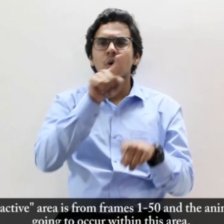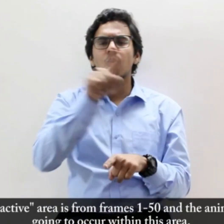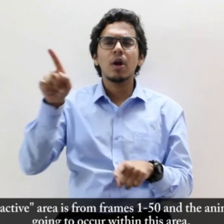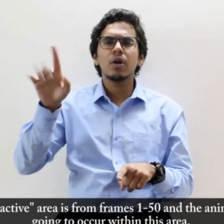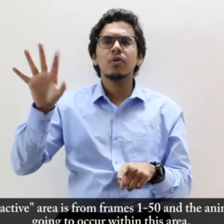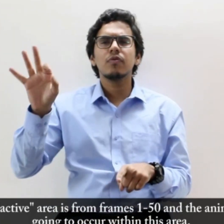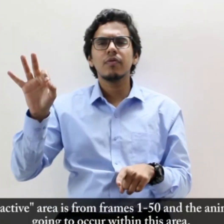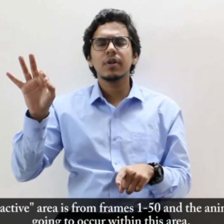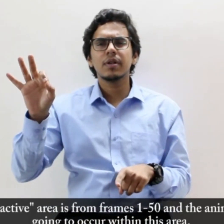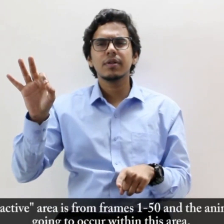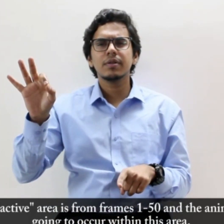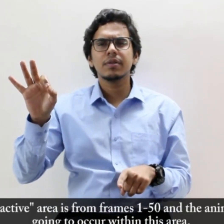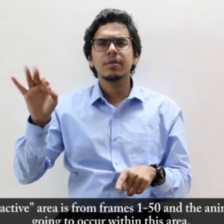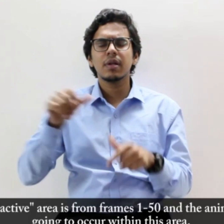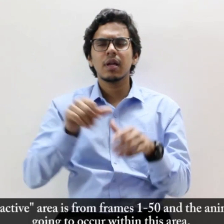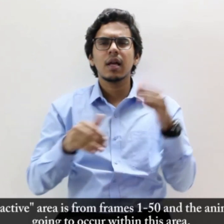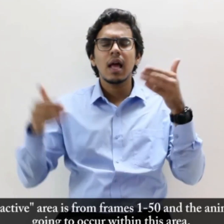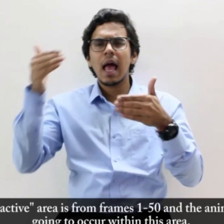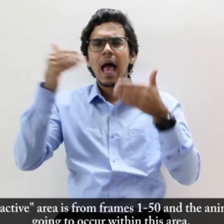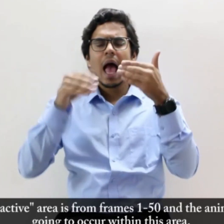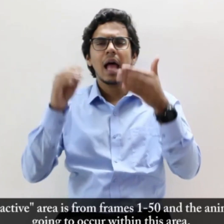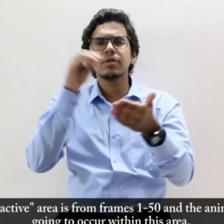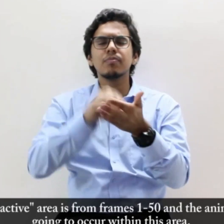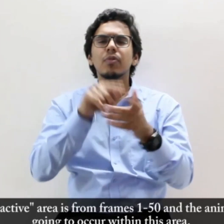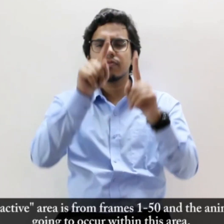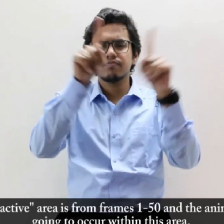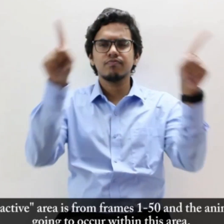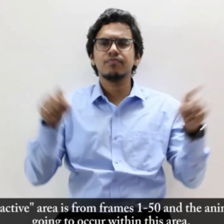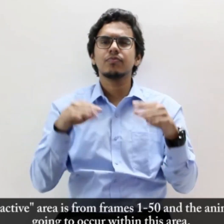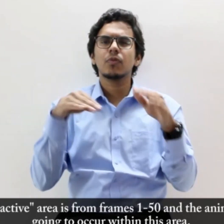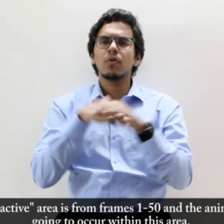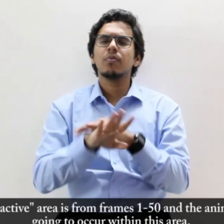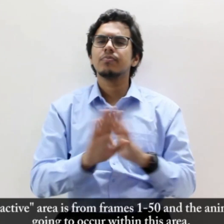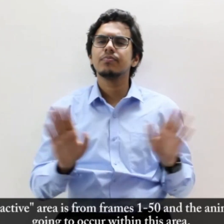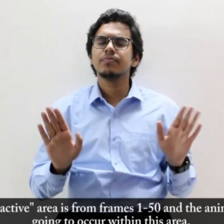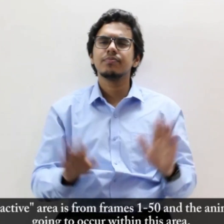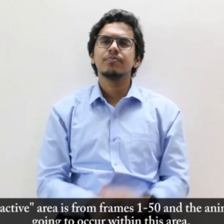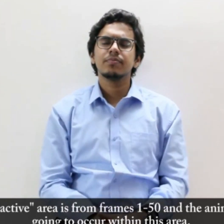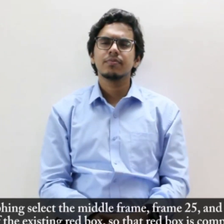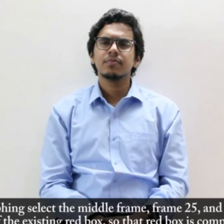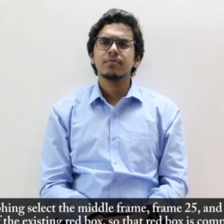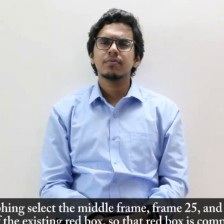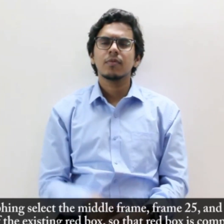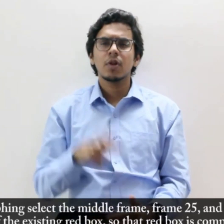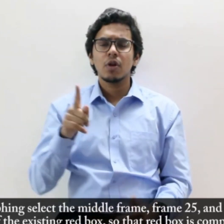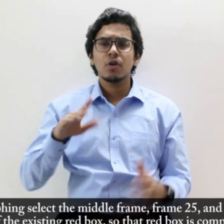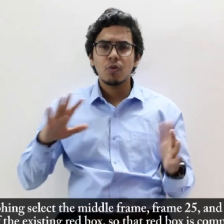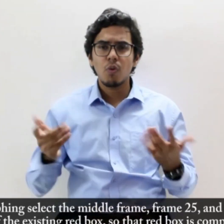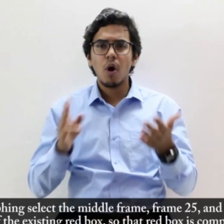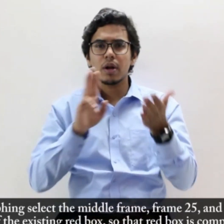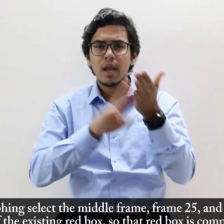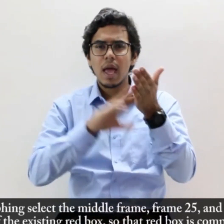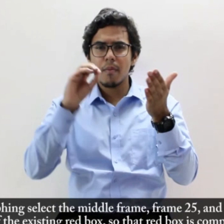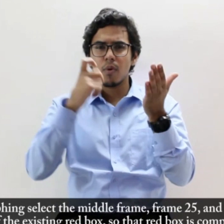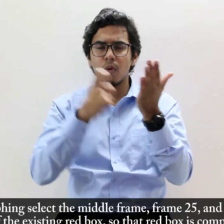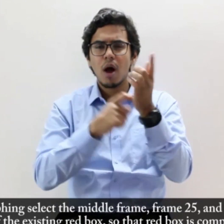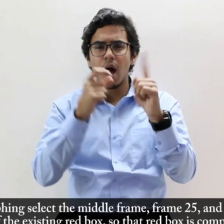Shaded active area is from frames 1 to 50 and the animation is going to occur.